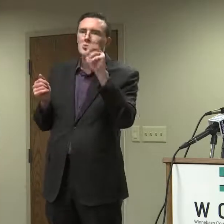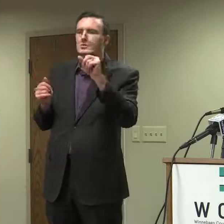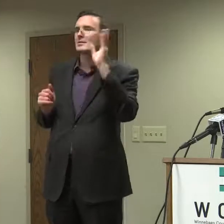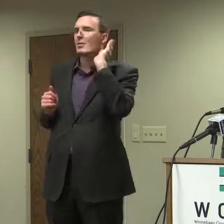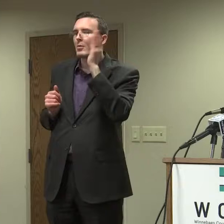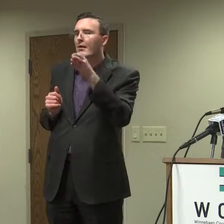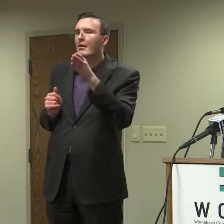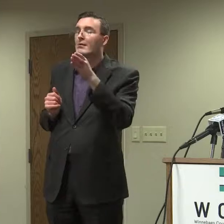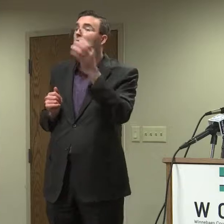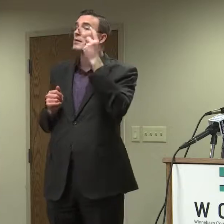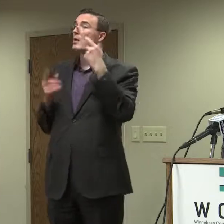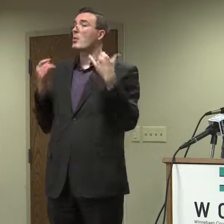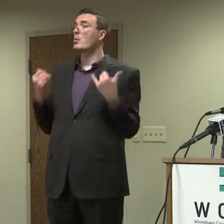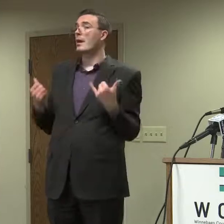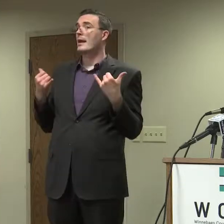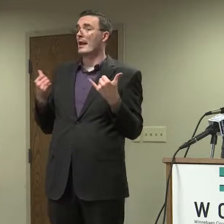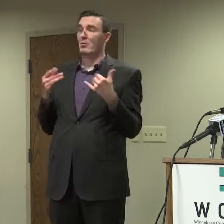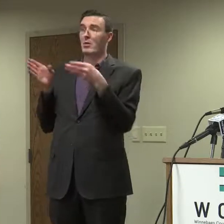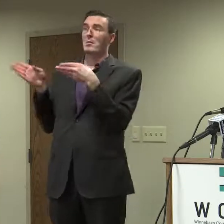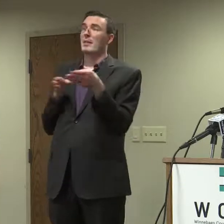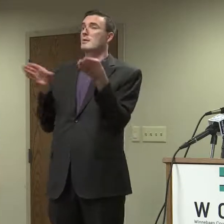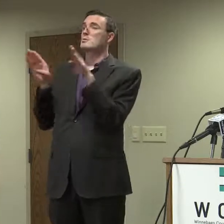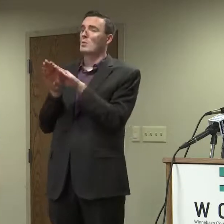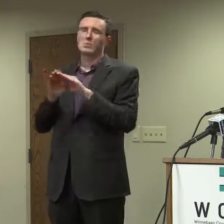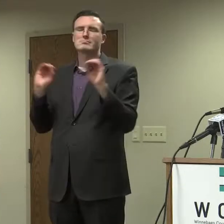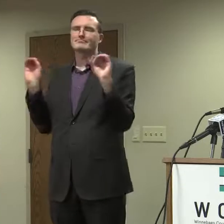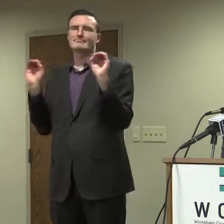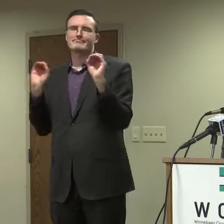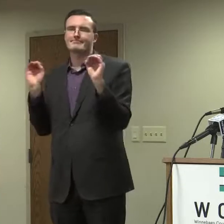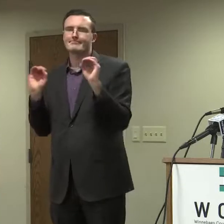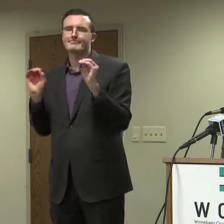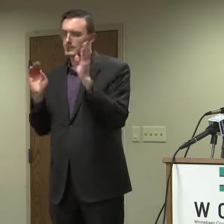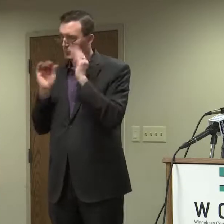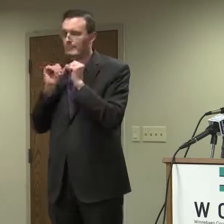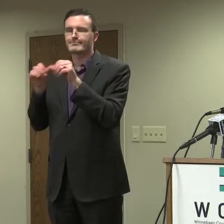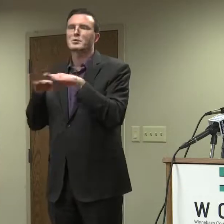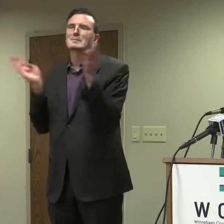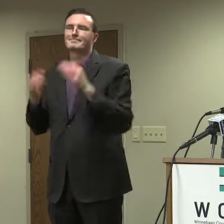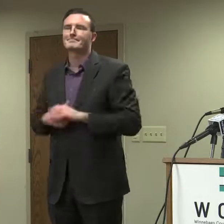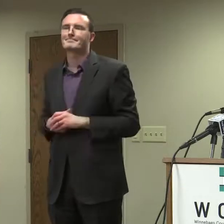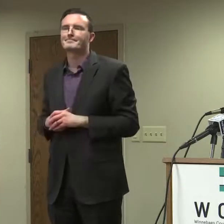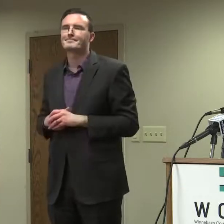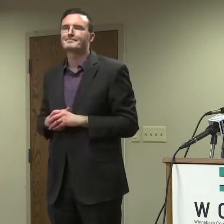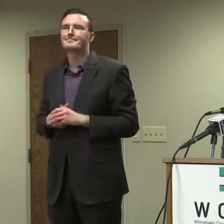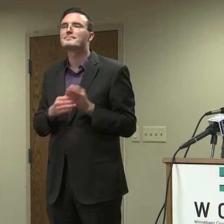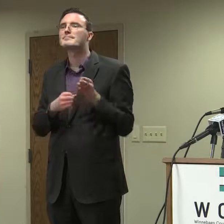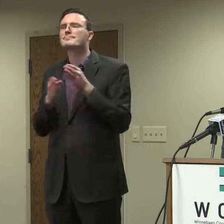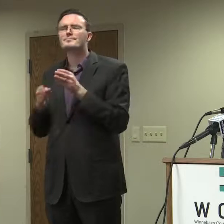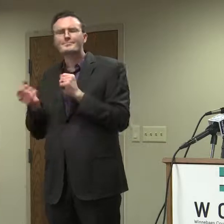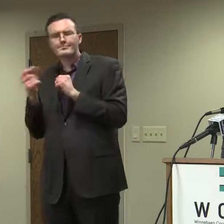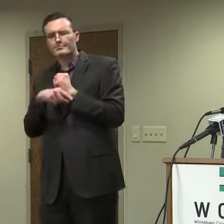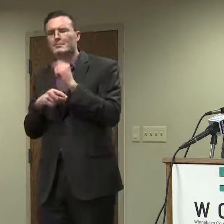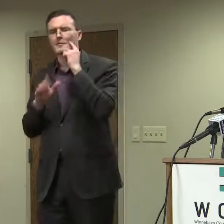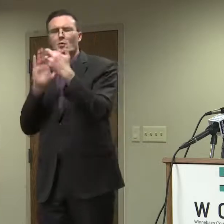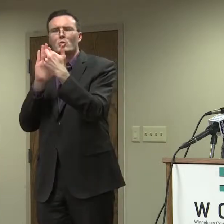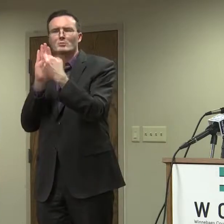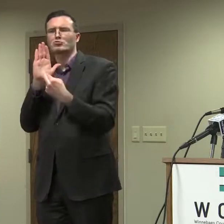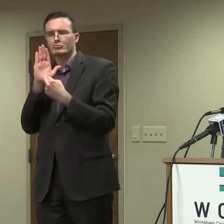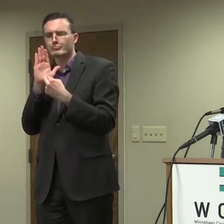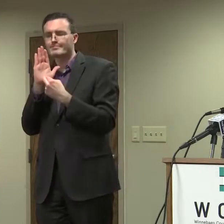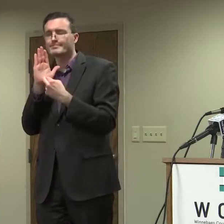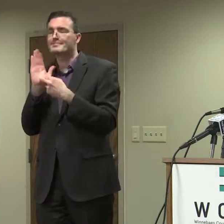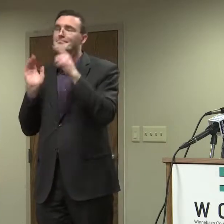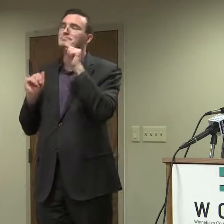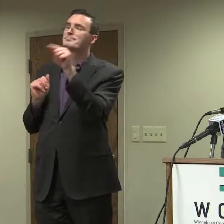at now, there is no plan to close the testing site. Now, in terms of registering, what about for those people who don't have access maybe